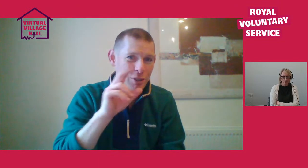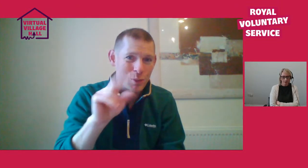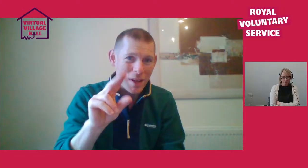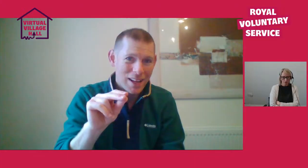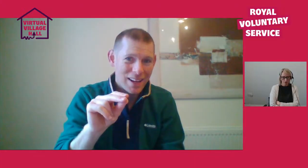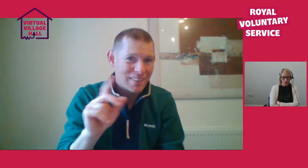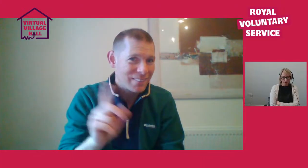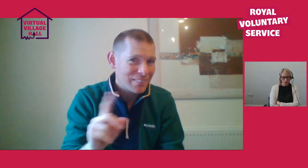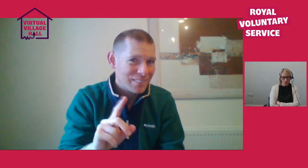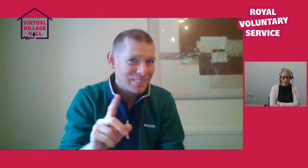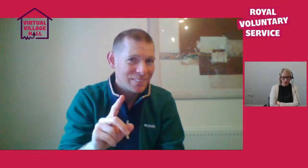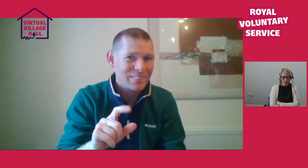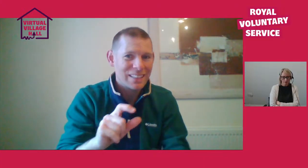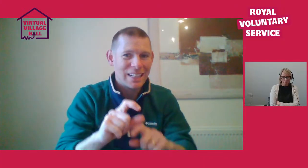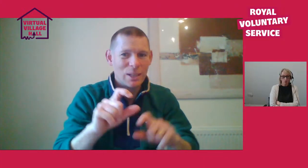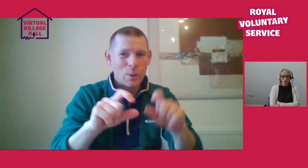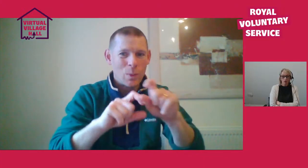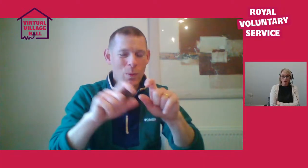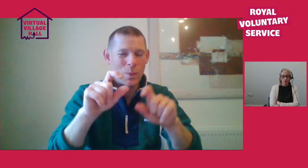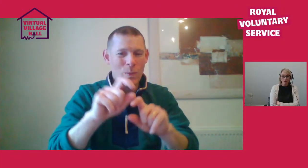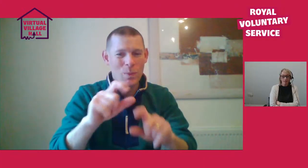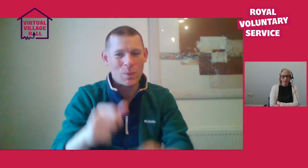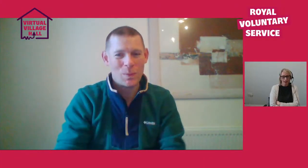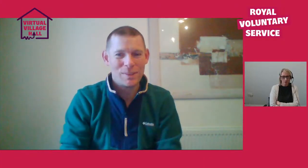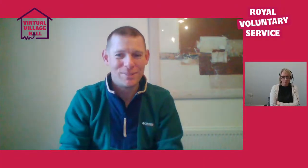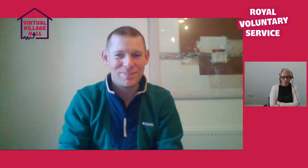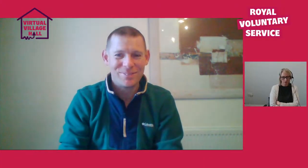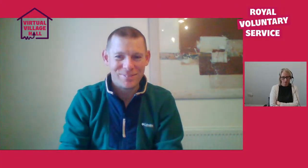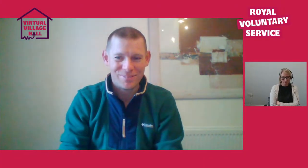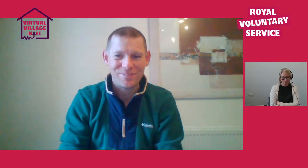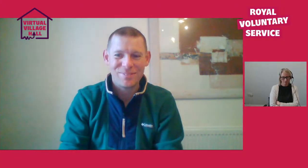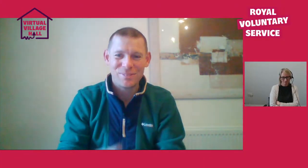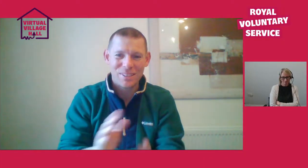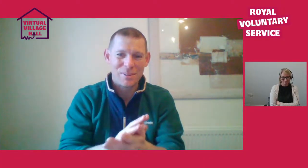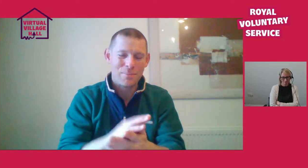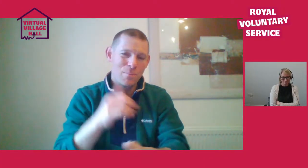And the last one, number 12, was Lego.